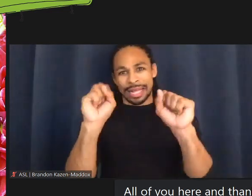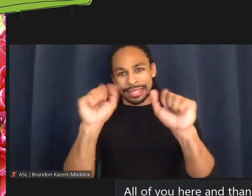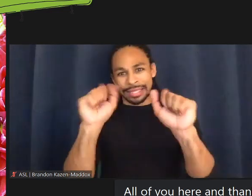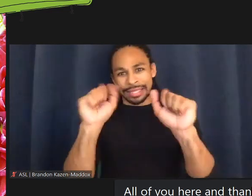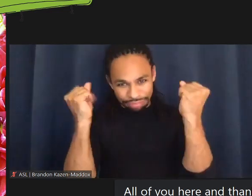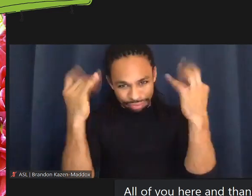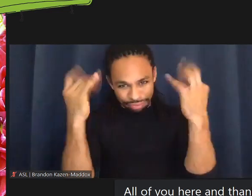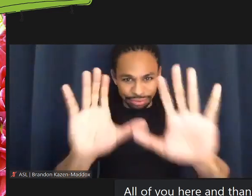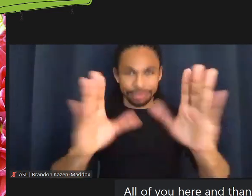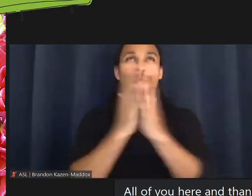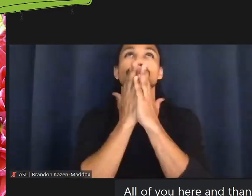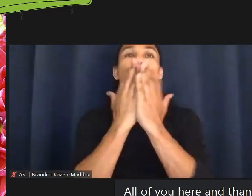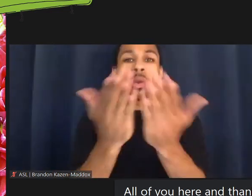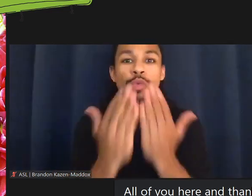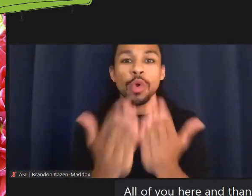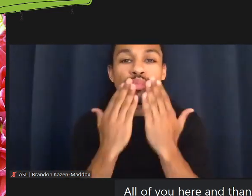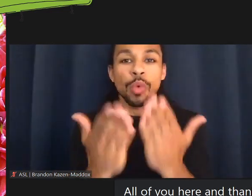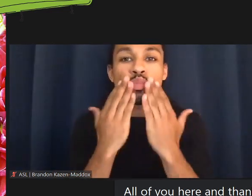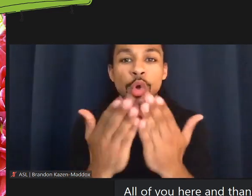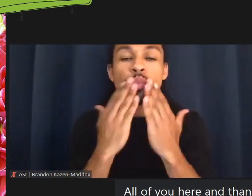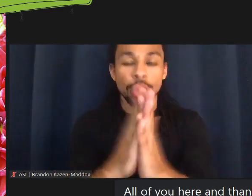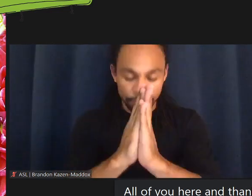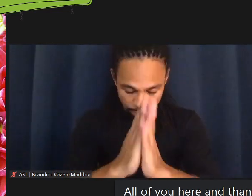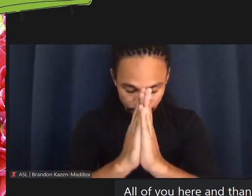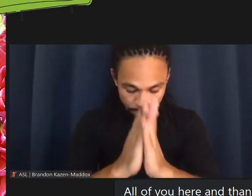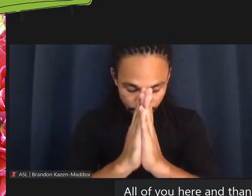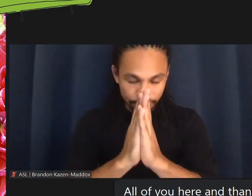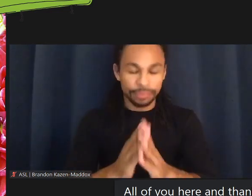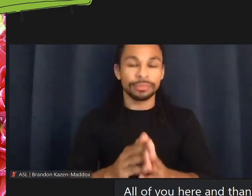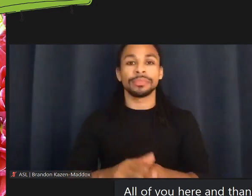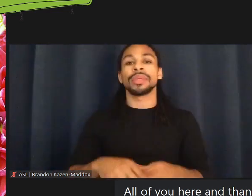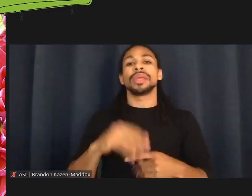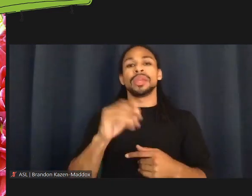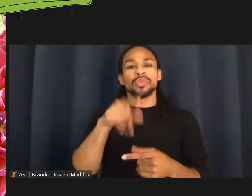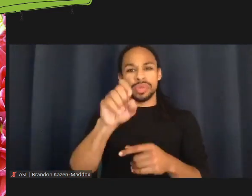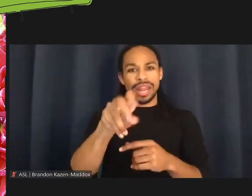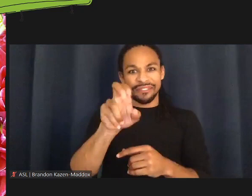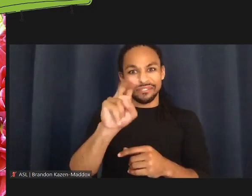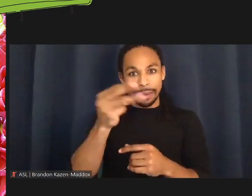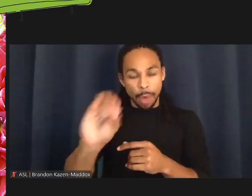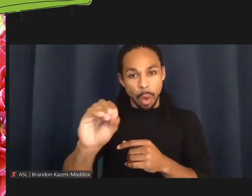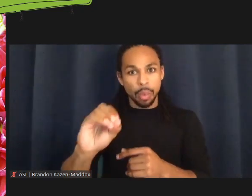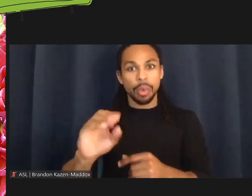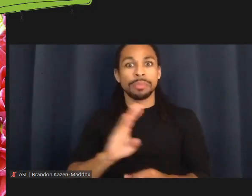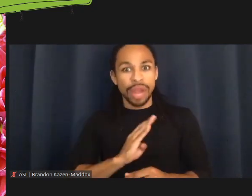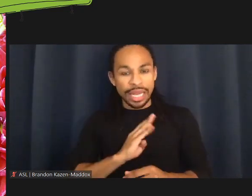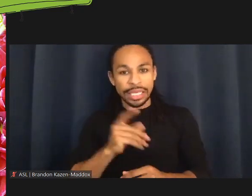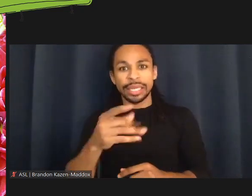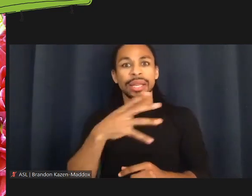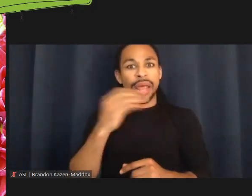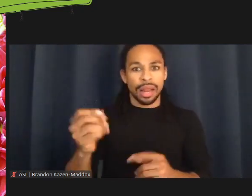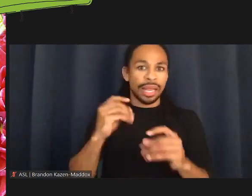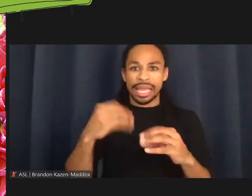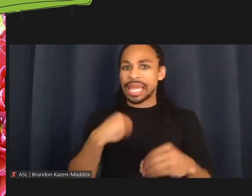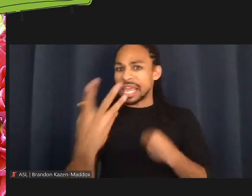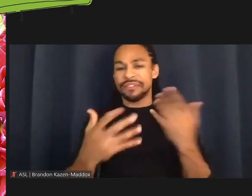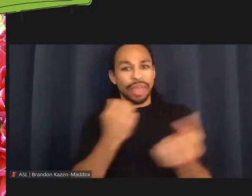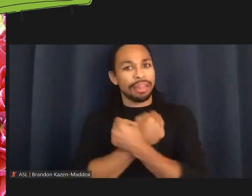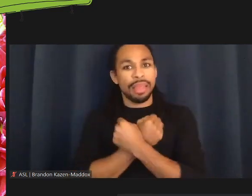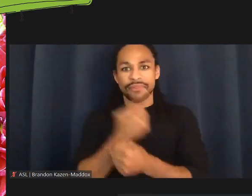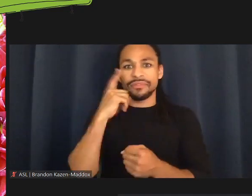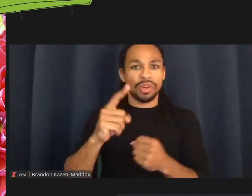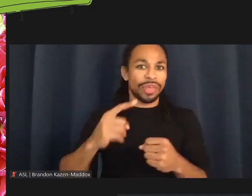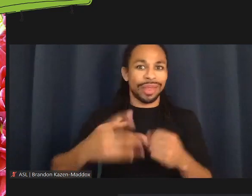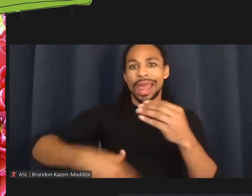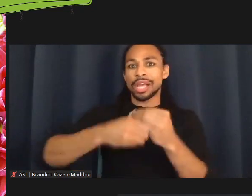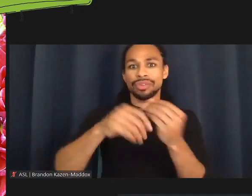interpretation. Brandon, there's a link down there, Venmo Brandon, and give that love for that extra access